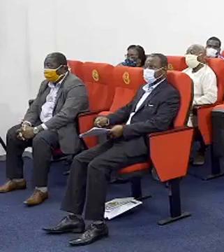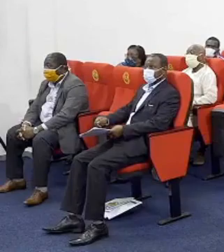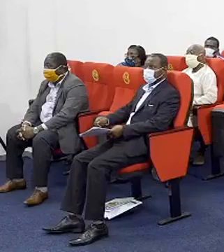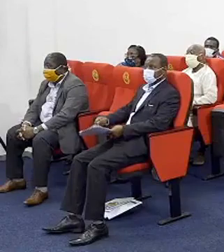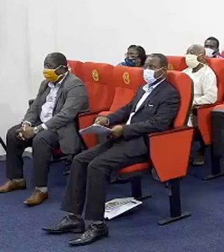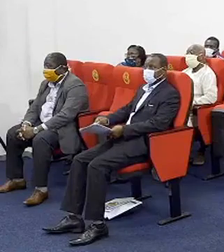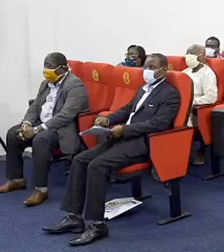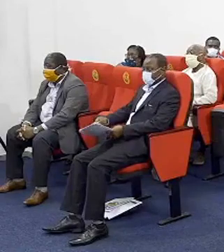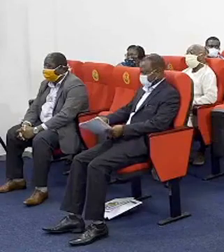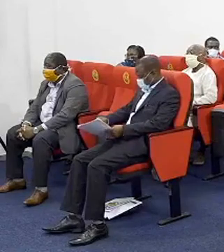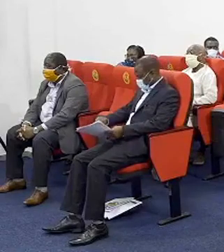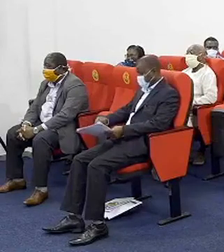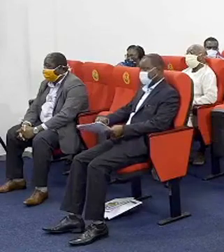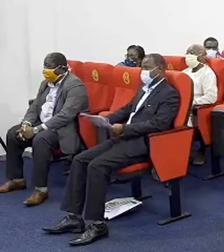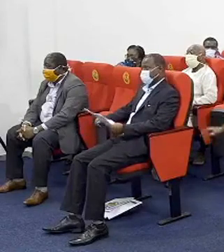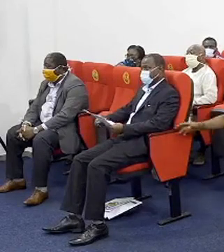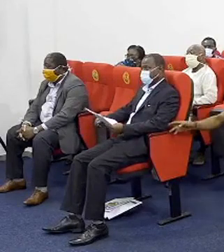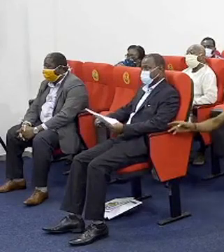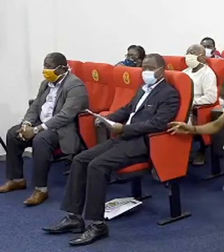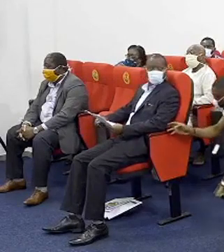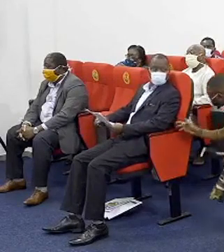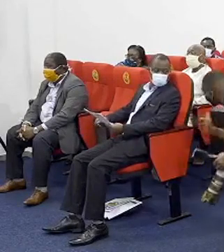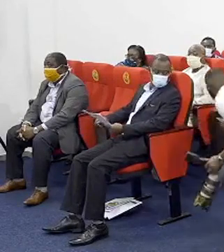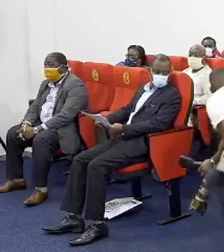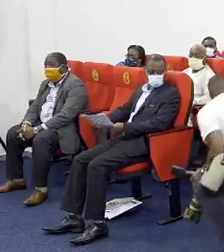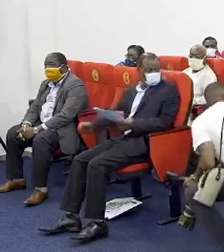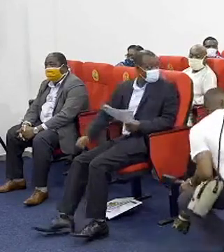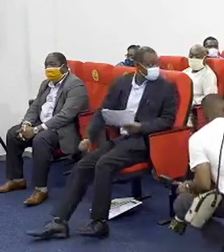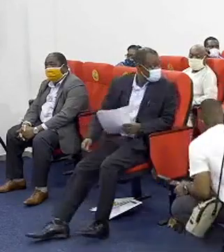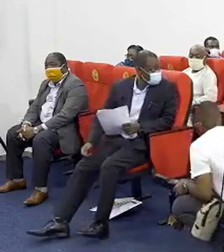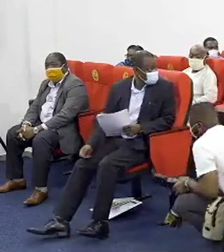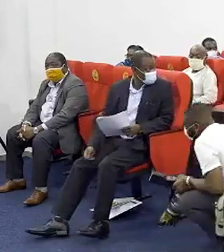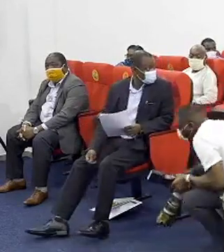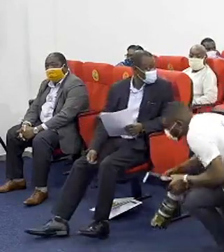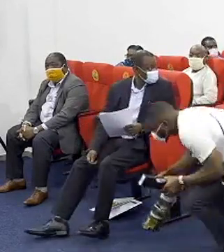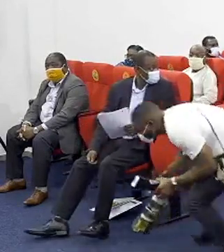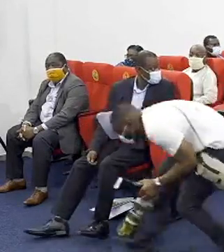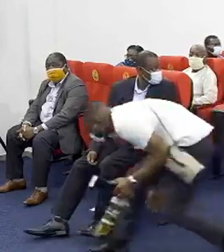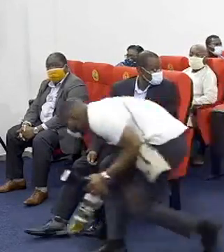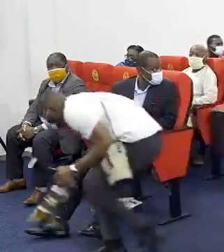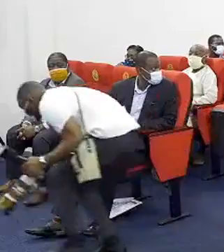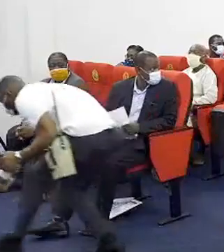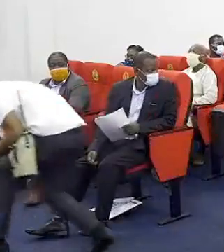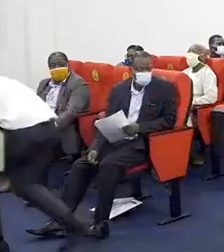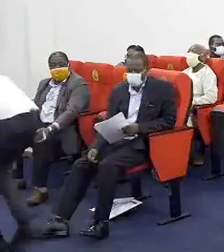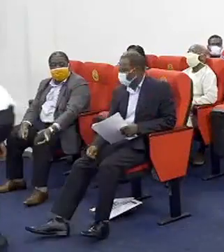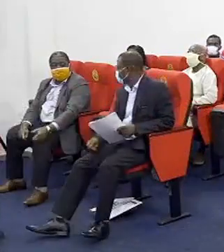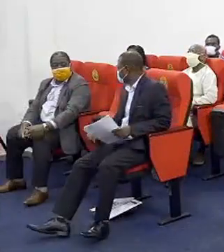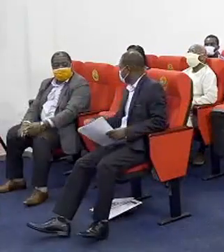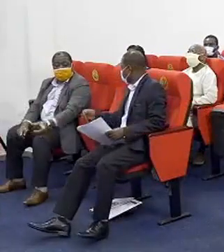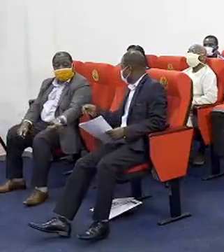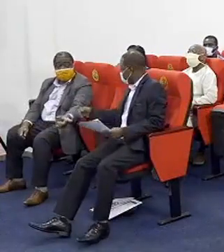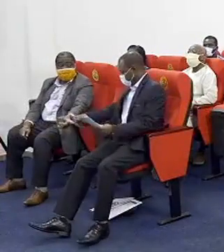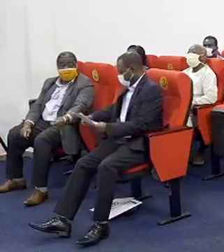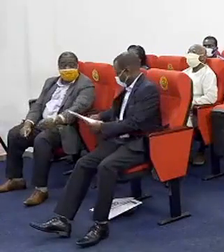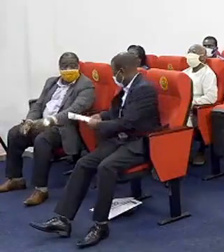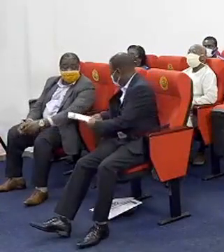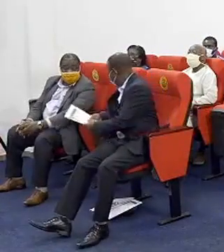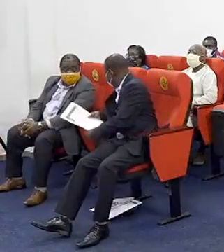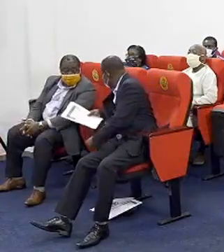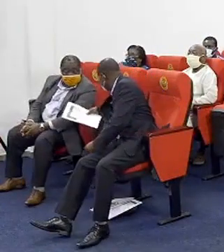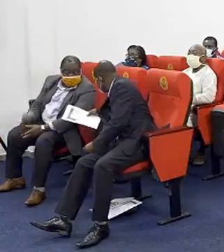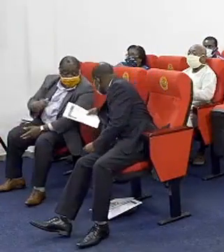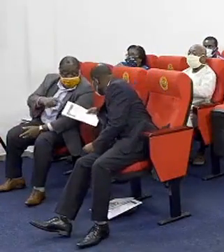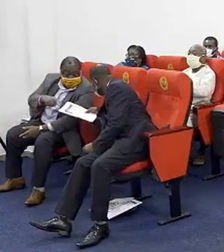Dr. Patrick Abadi, thank you for that update. So now we have 120 recoveries. Doc, did I hear you correctly? 120